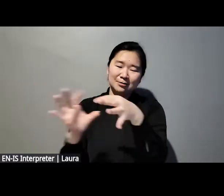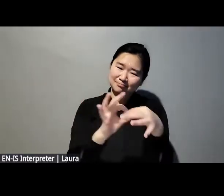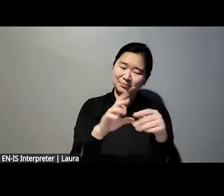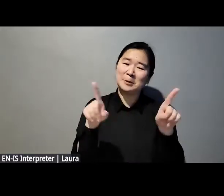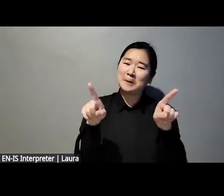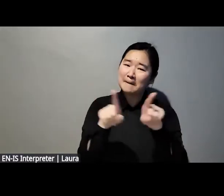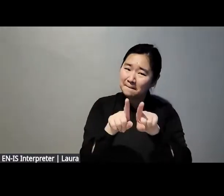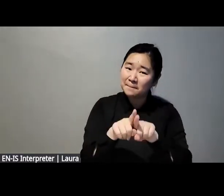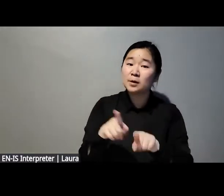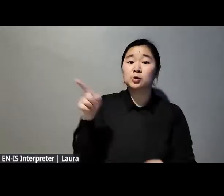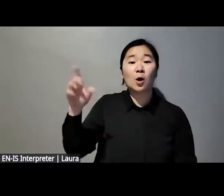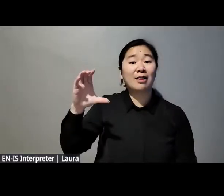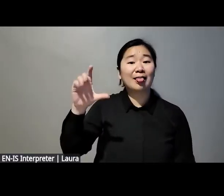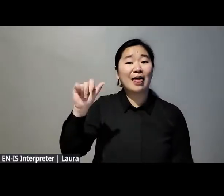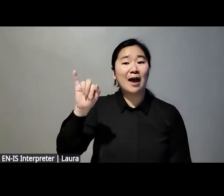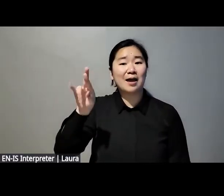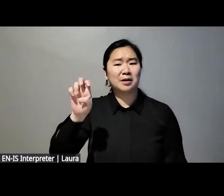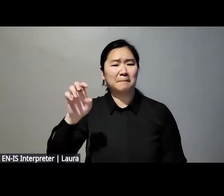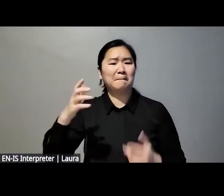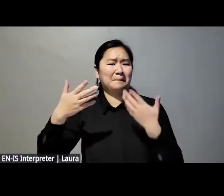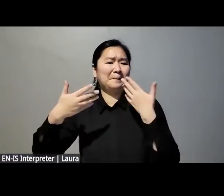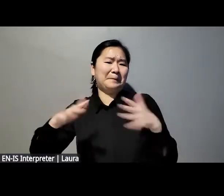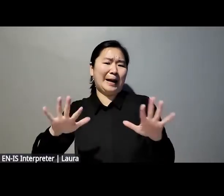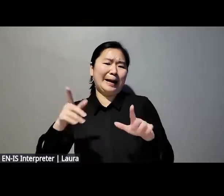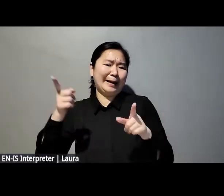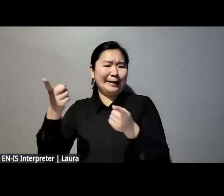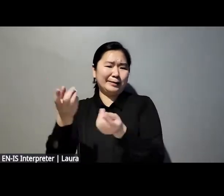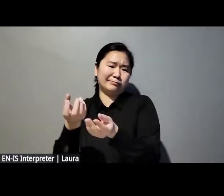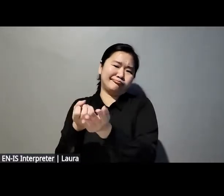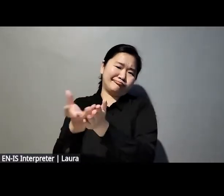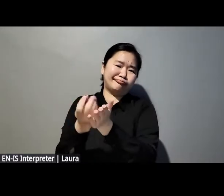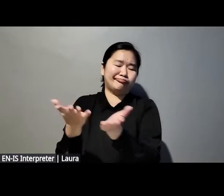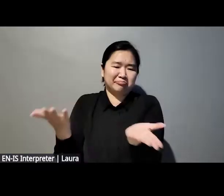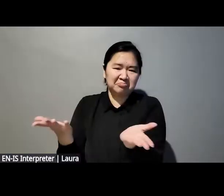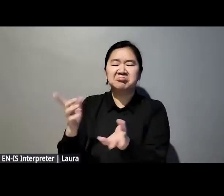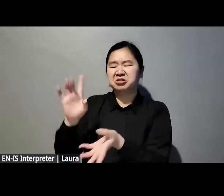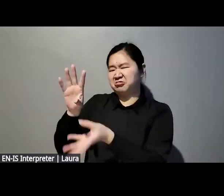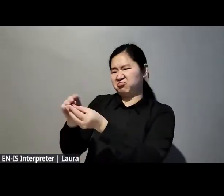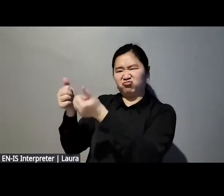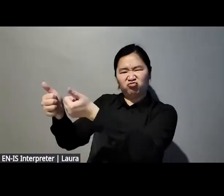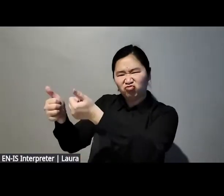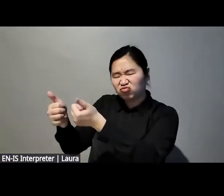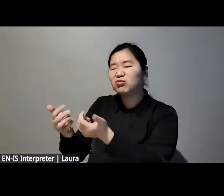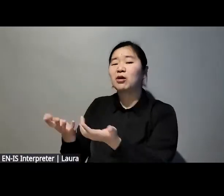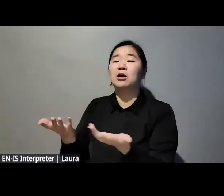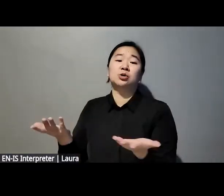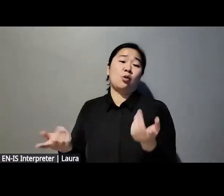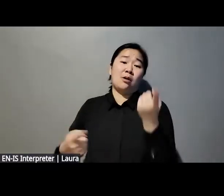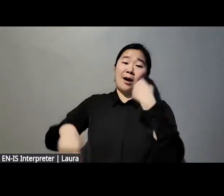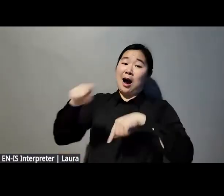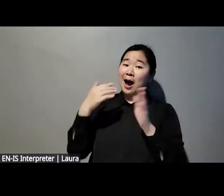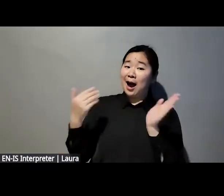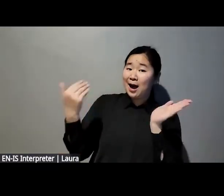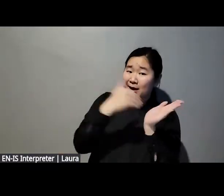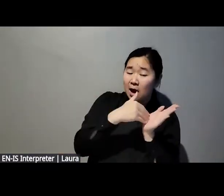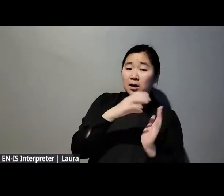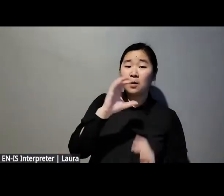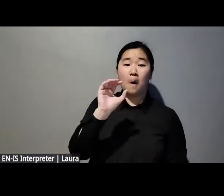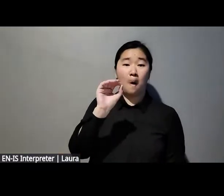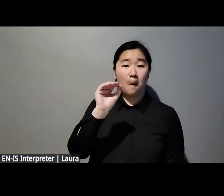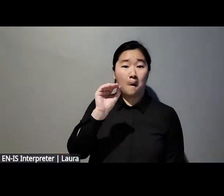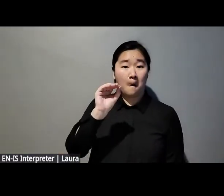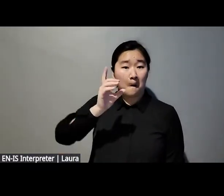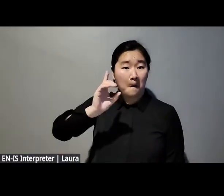the members, and it is this accountability that strengthens development effectiveness. It makes programs